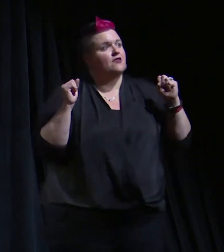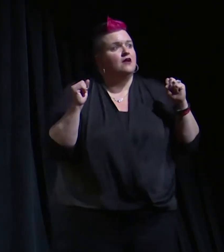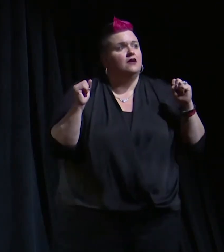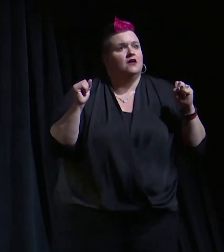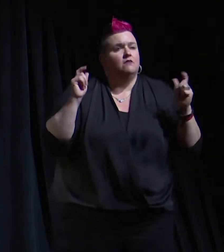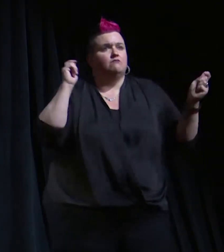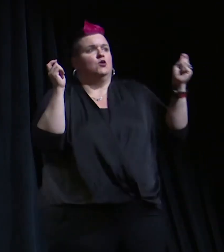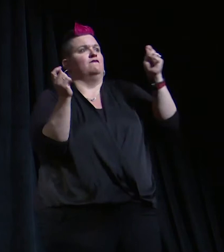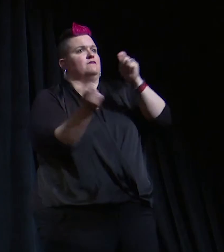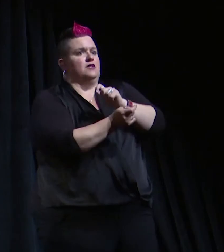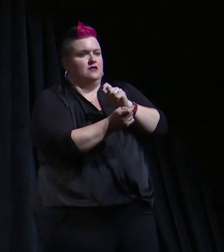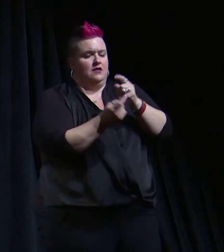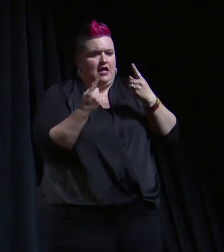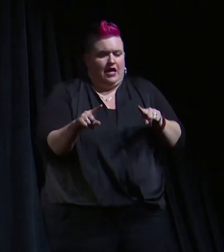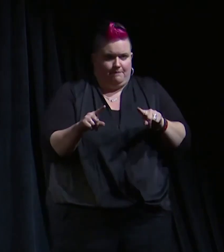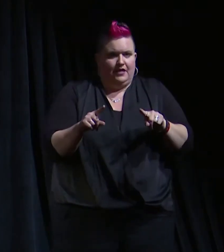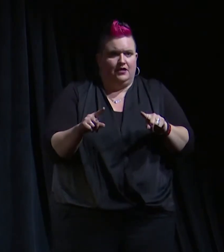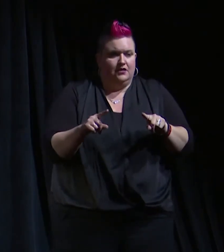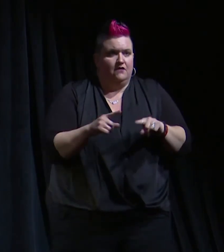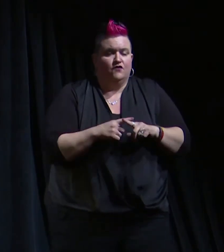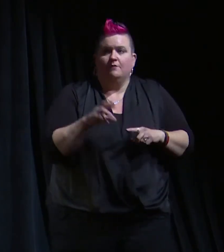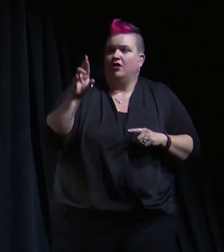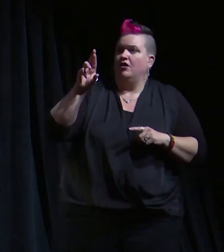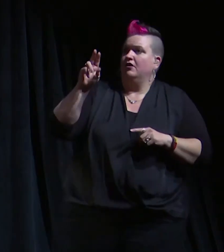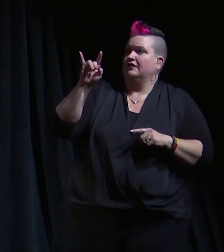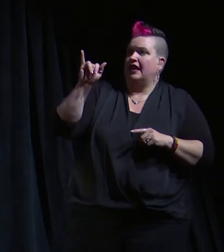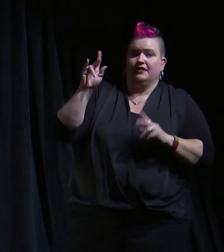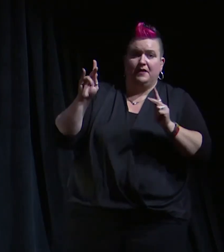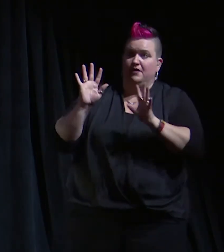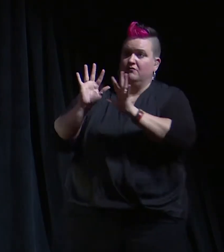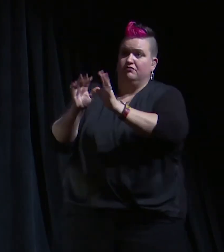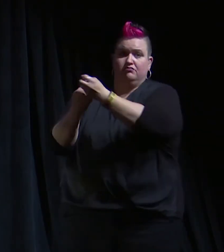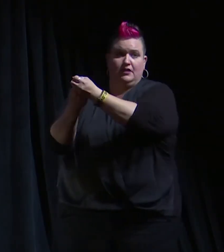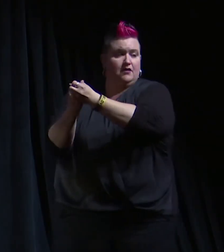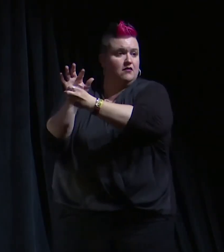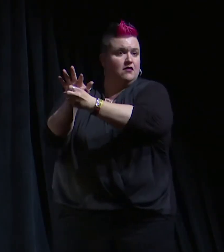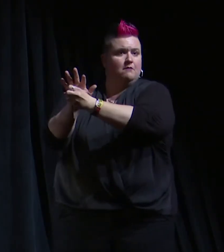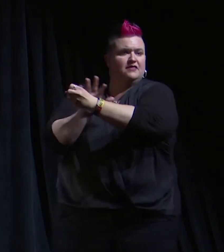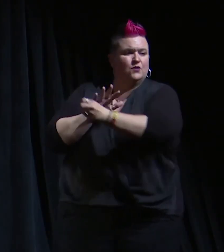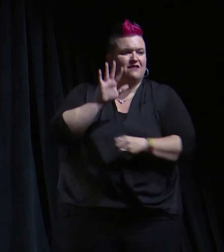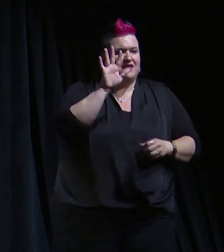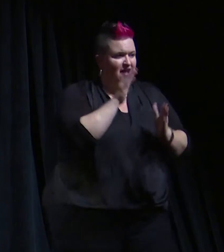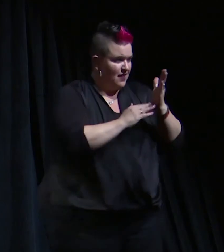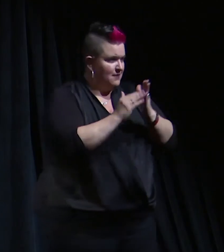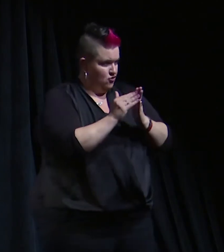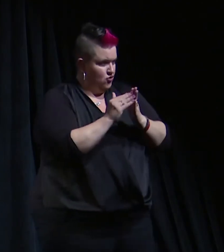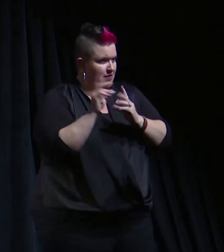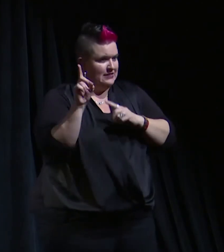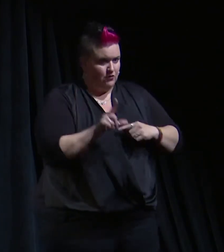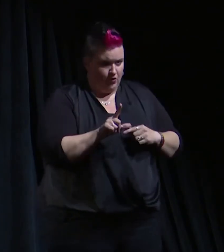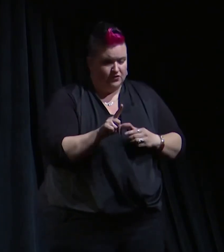movement around turning away from R. Kelly, but there were also 5 million downloads of his music